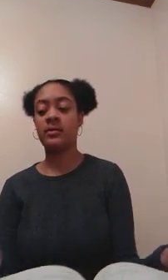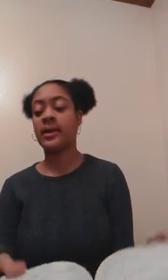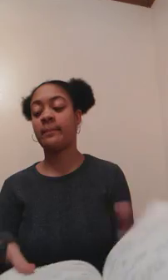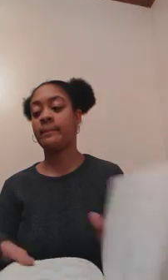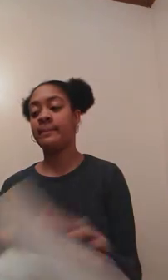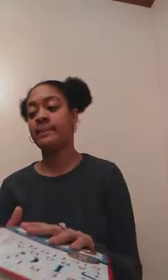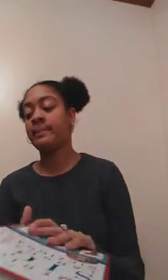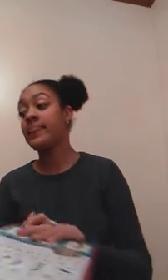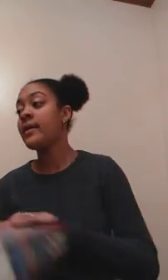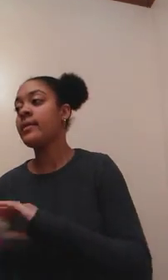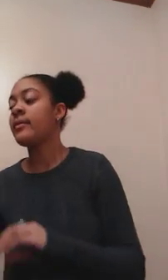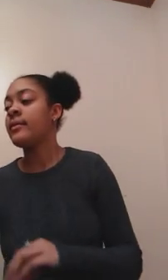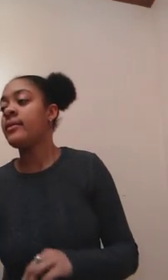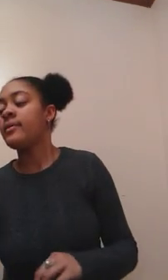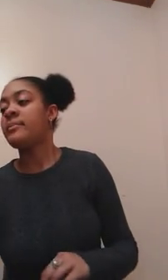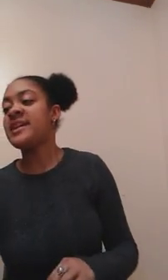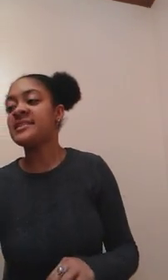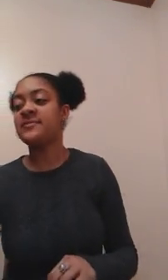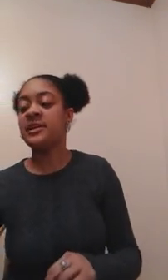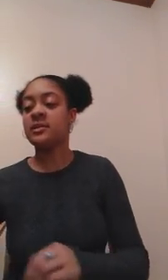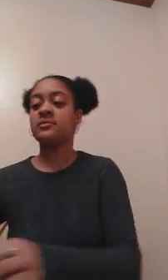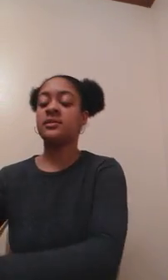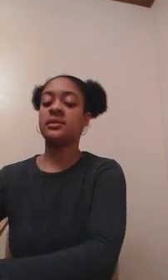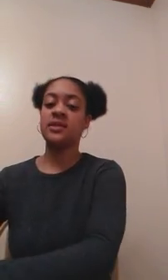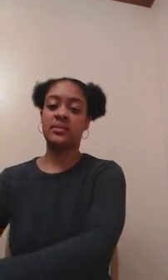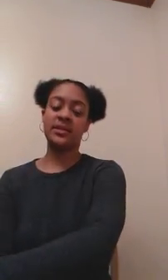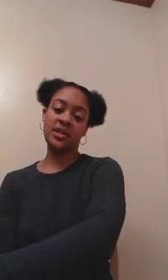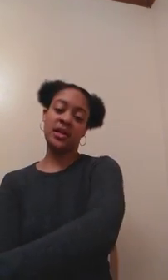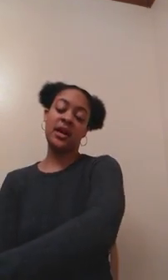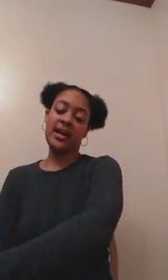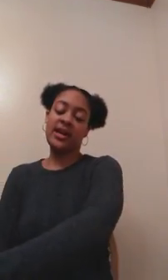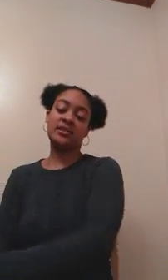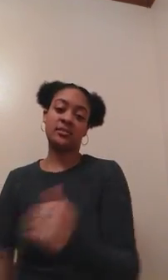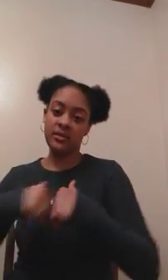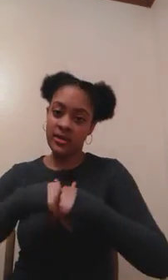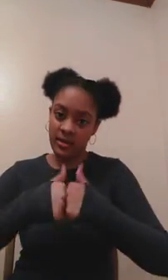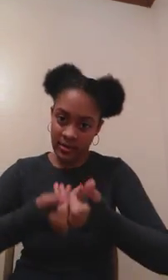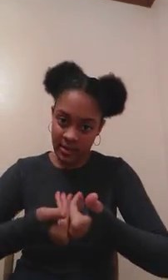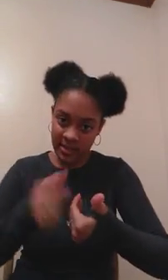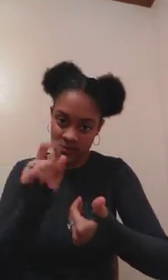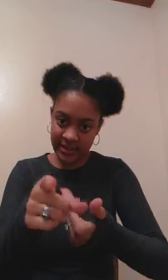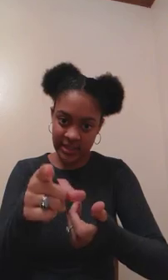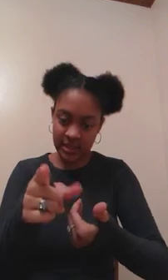okay. My next video is going to be teaching how to answer this question.